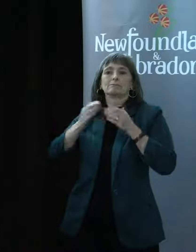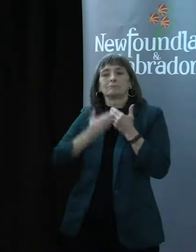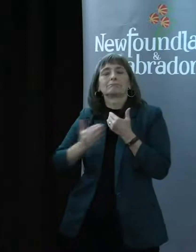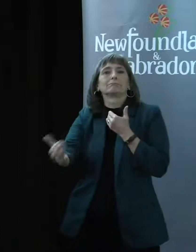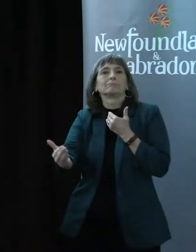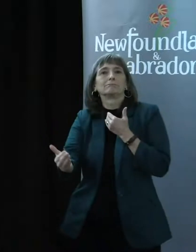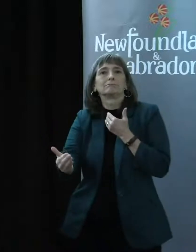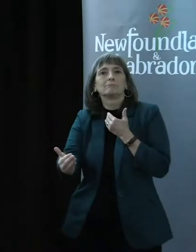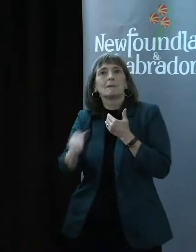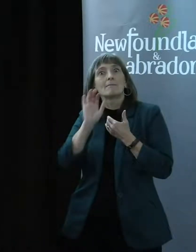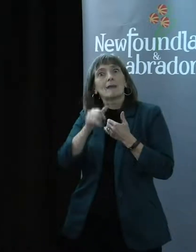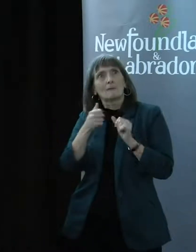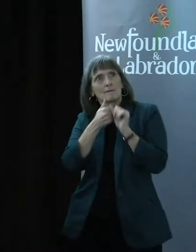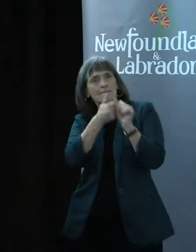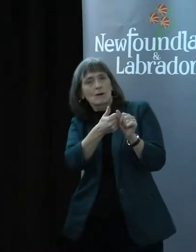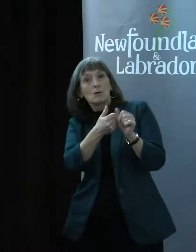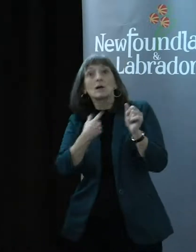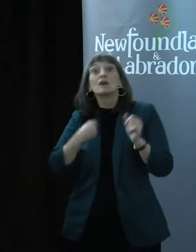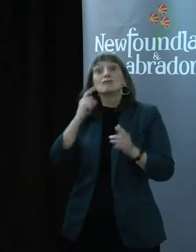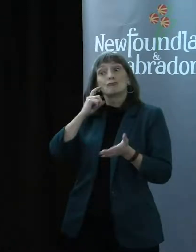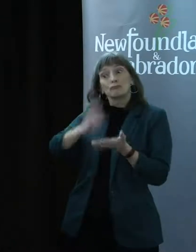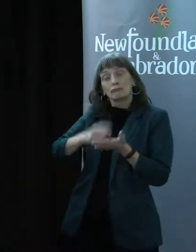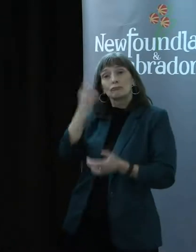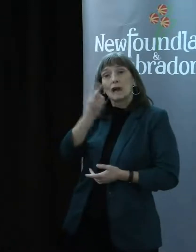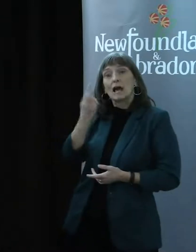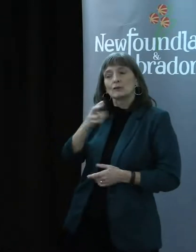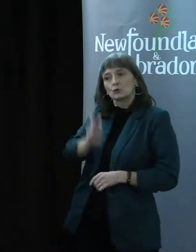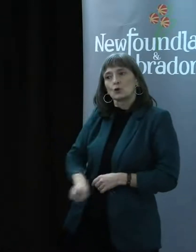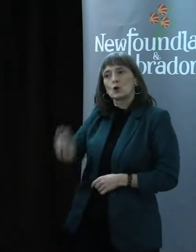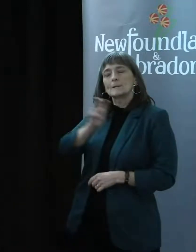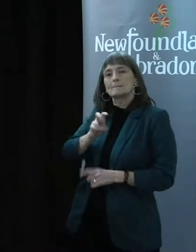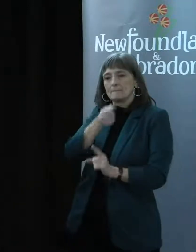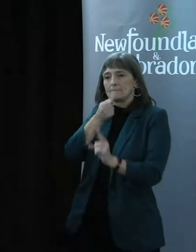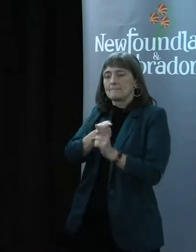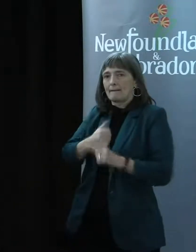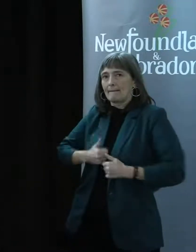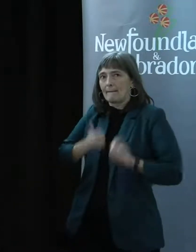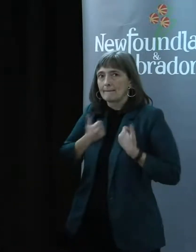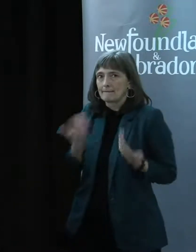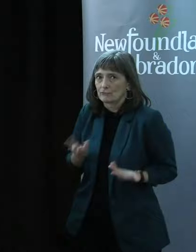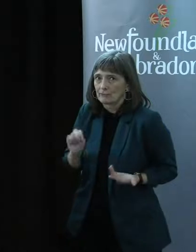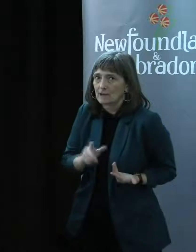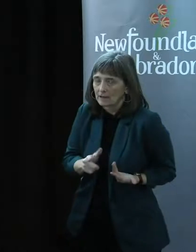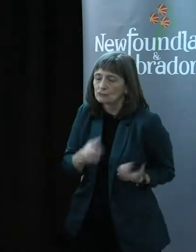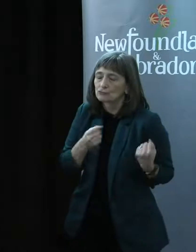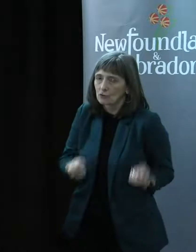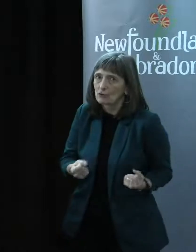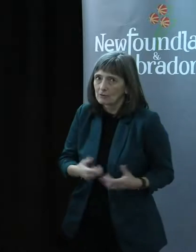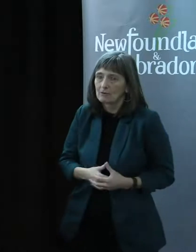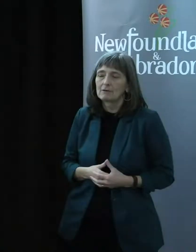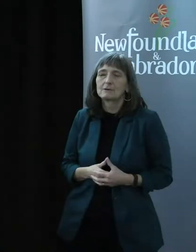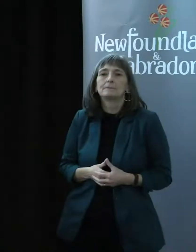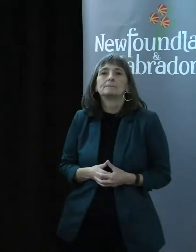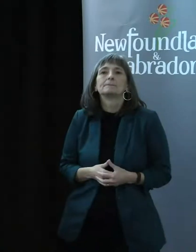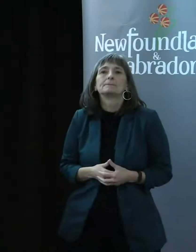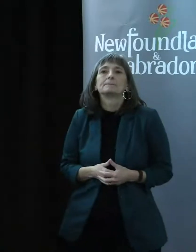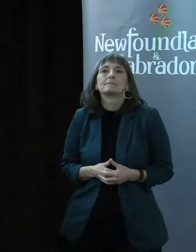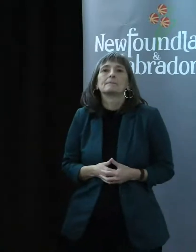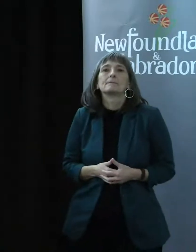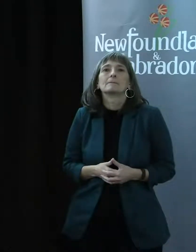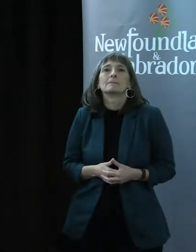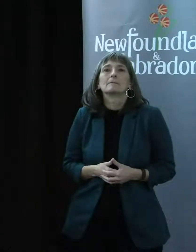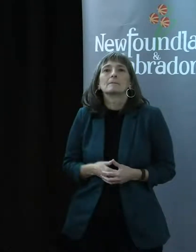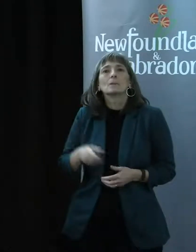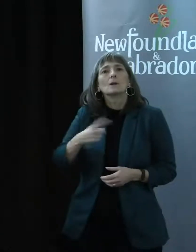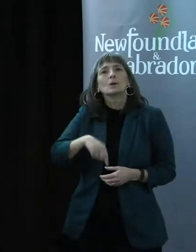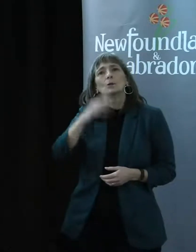This vision realizes that tourism has a significant impact on life here in Newfoundland and Labrador. It's